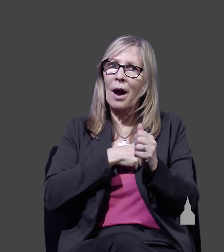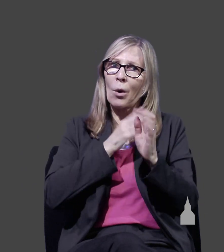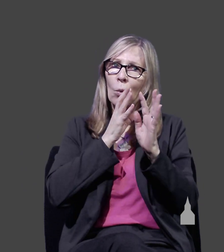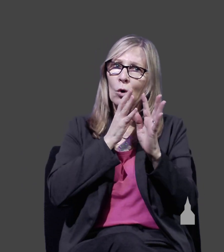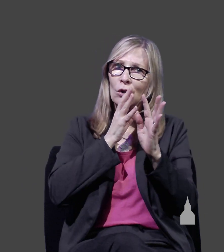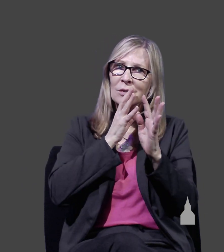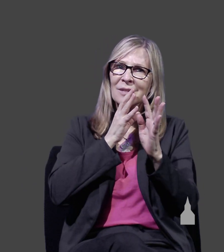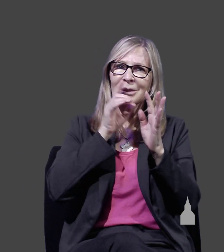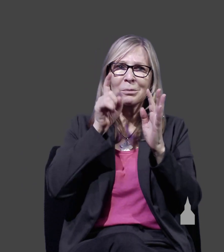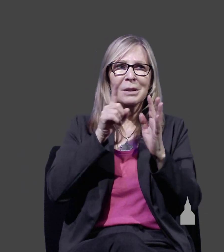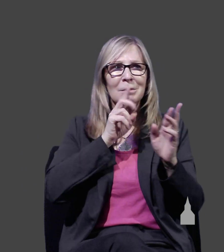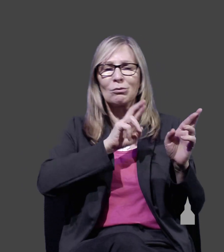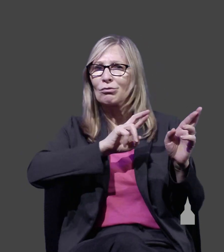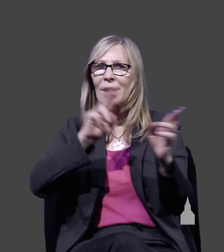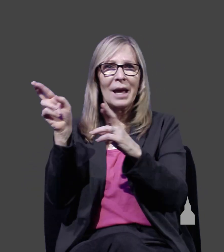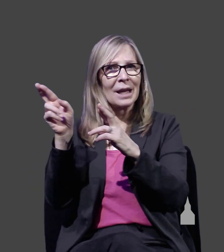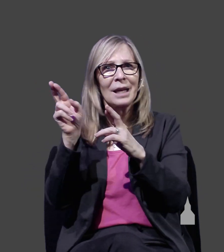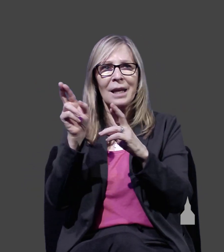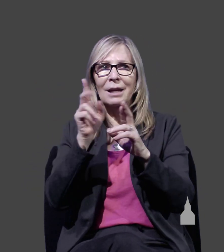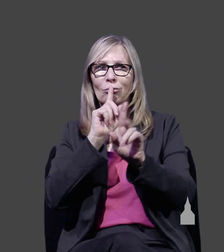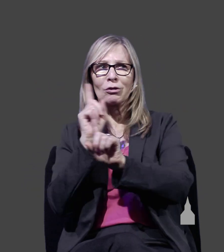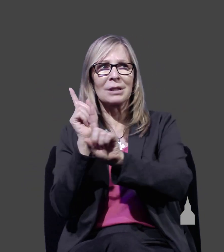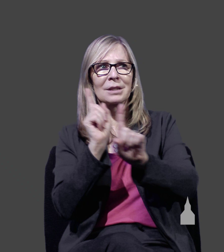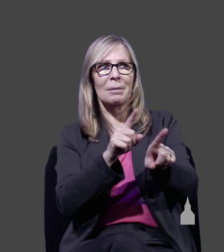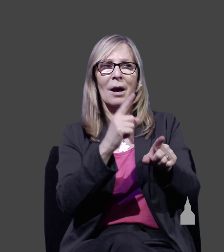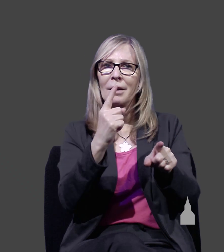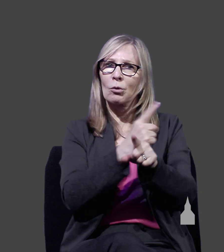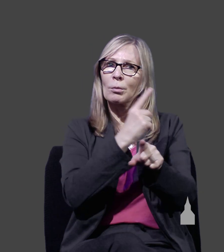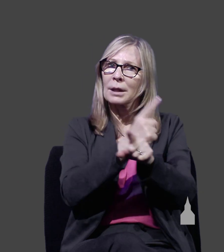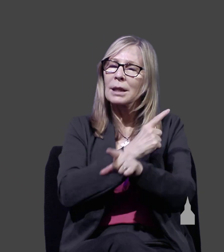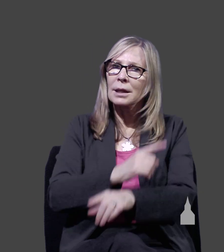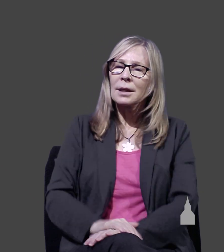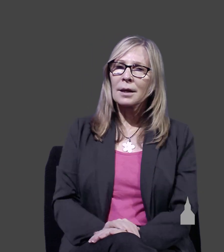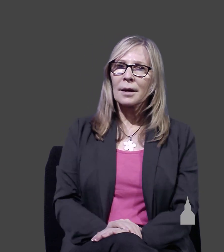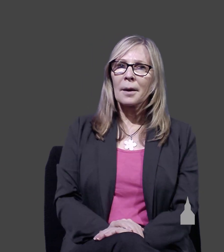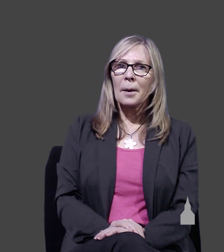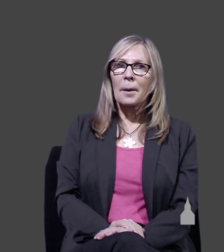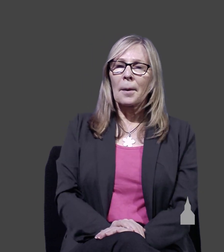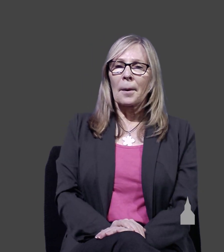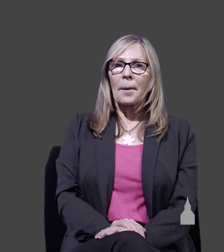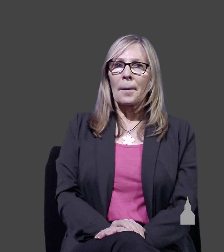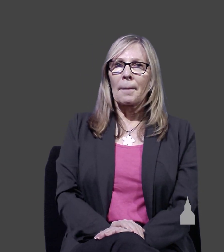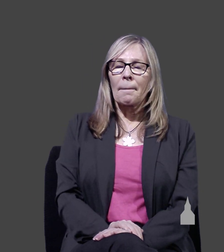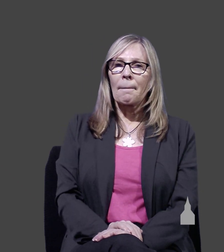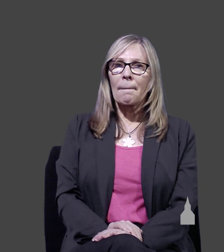and we have to be ready to respond appropriately.